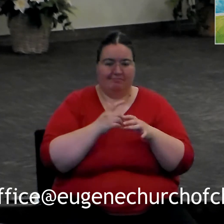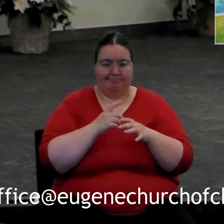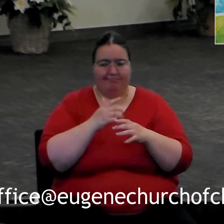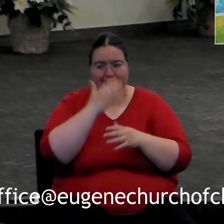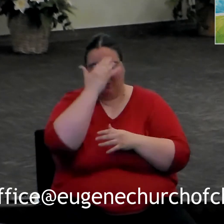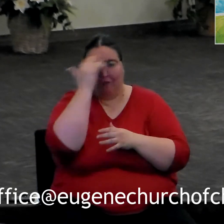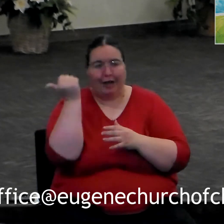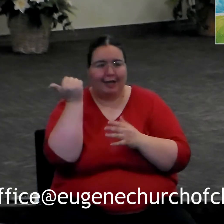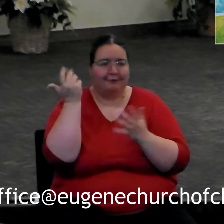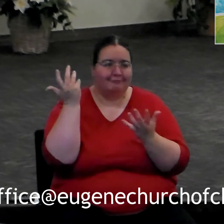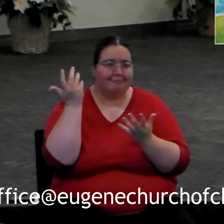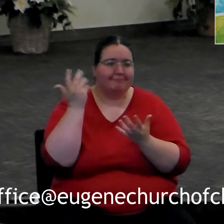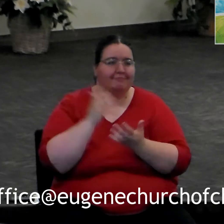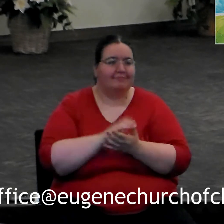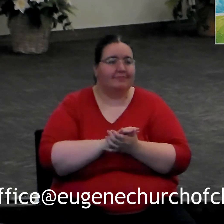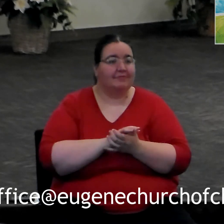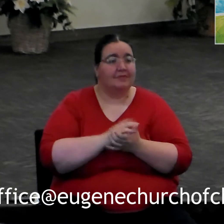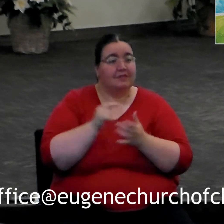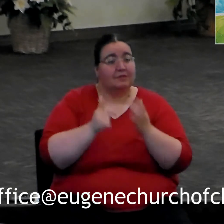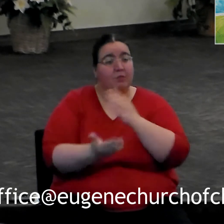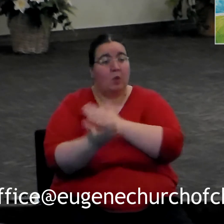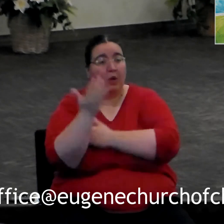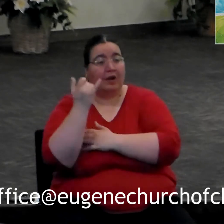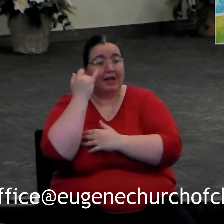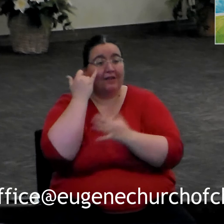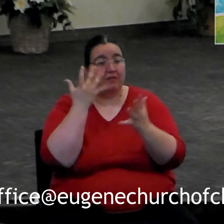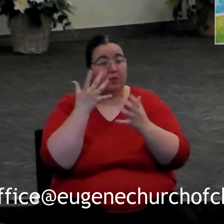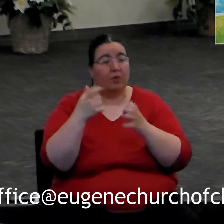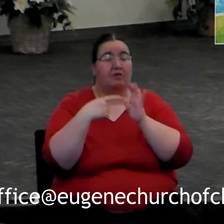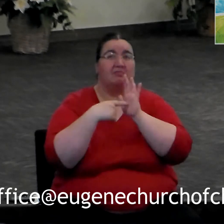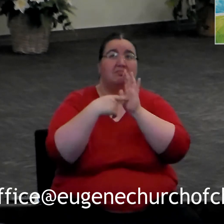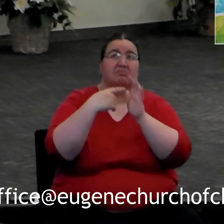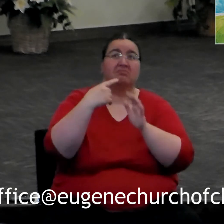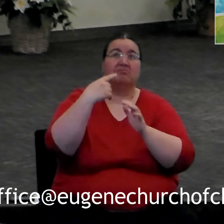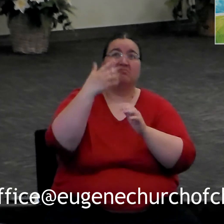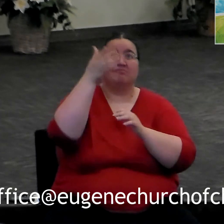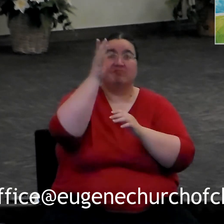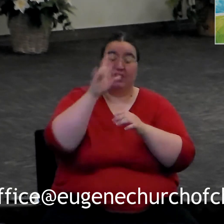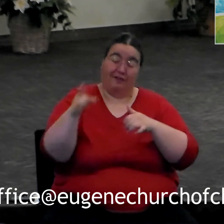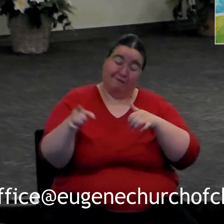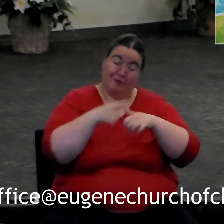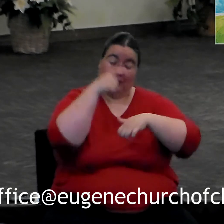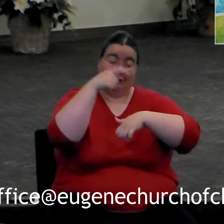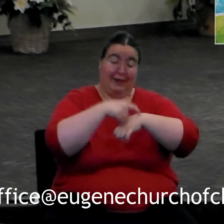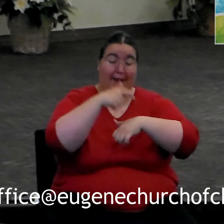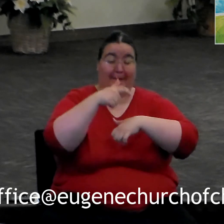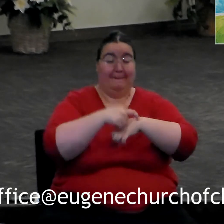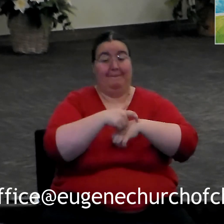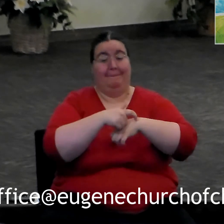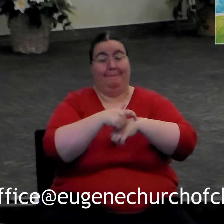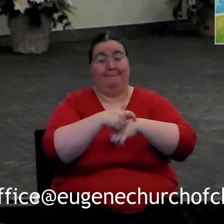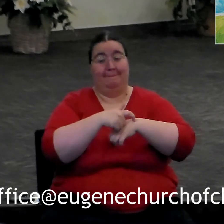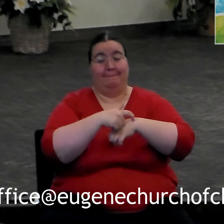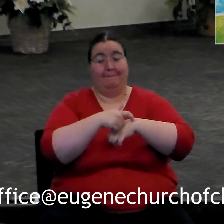matters more than anything to you and you'd like to take him on a baptism. This morning if there are things we can pray about as a church or something that you need to share.